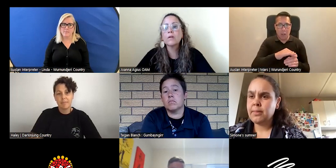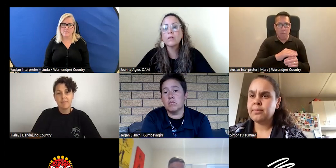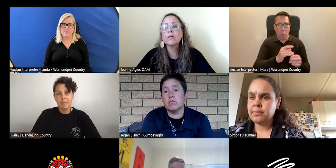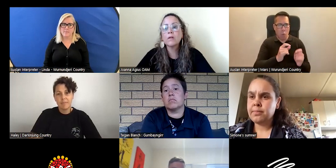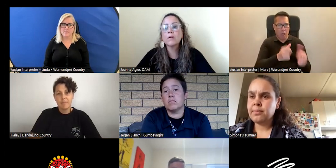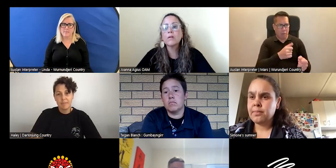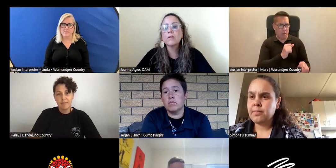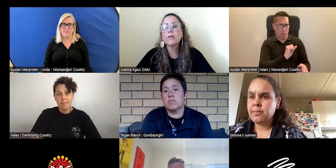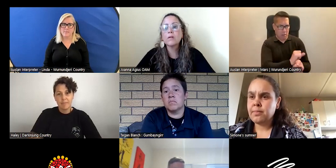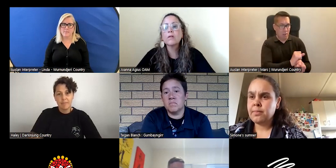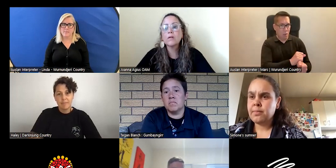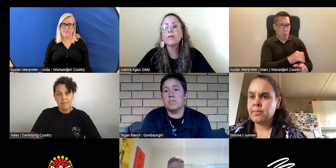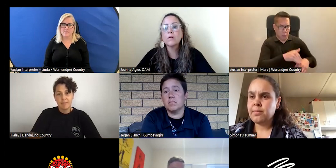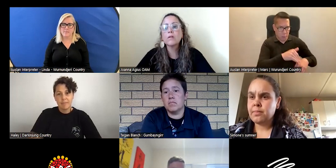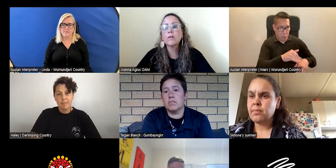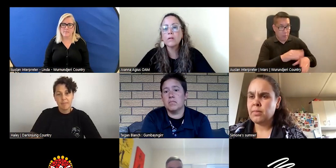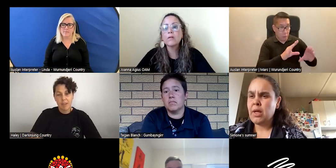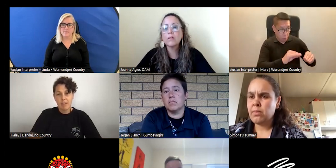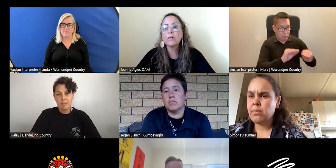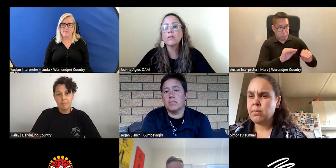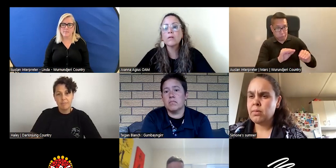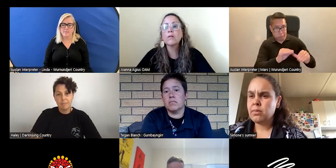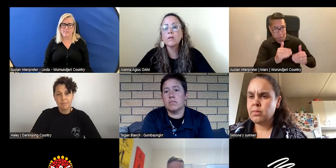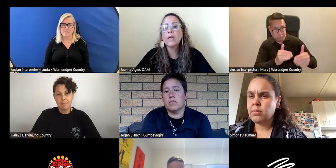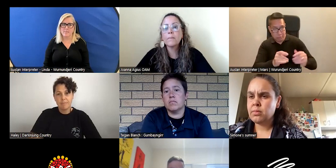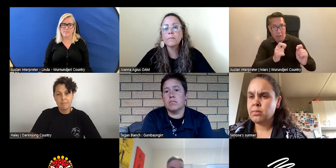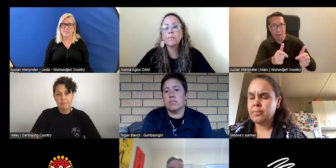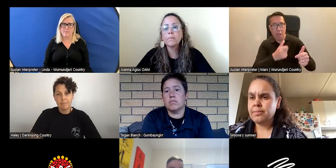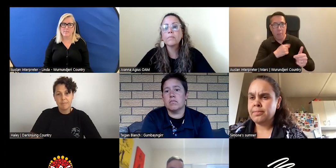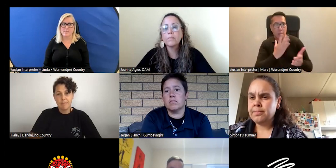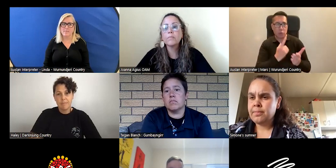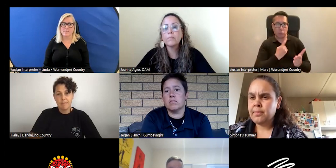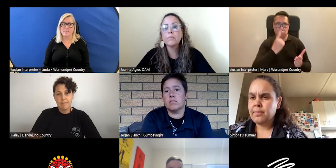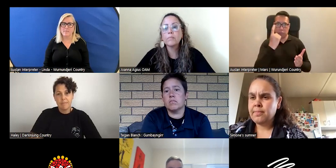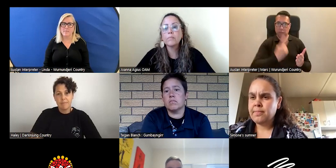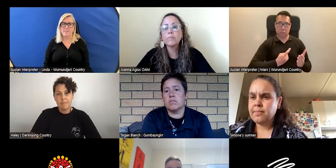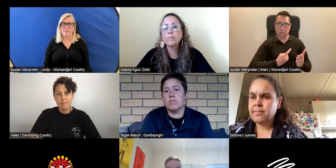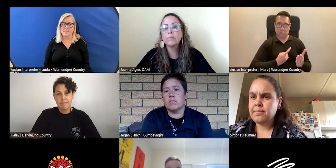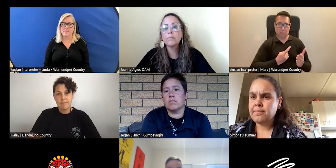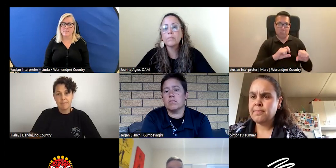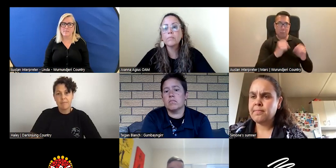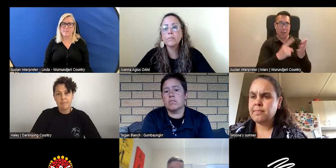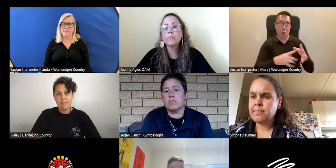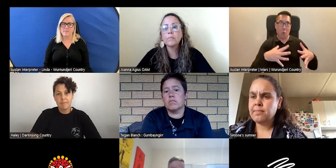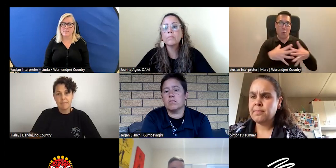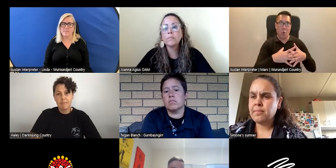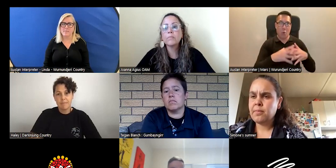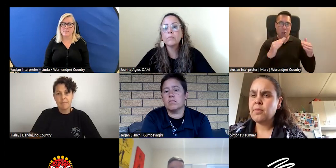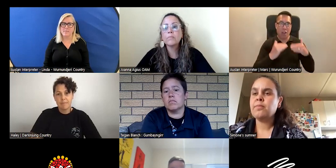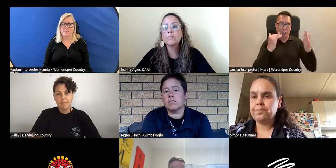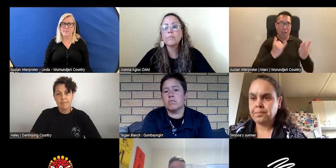with high-level serious offenders for high violent crime and high sex